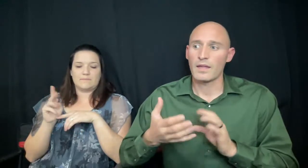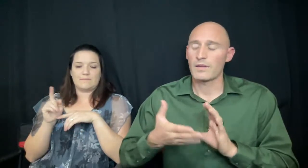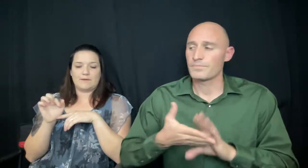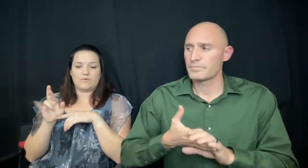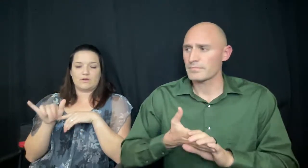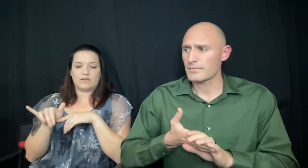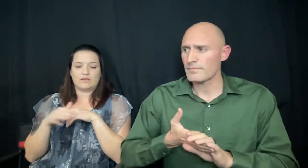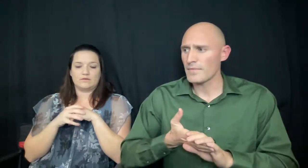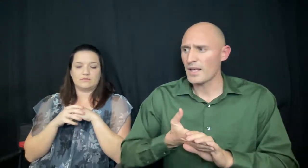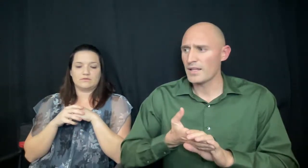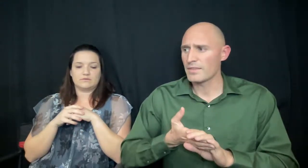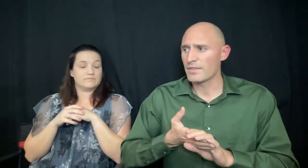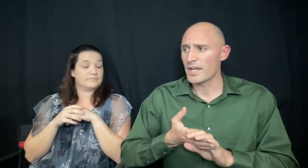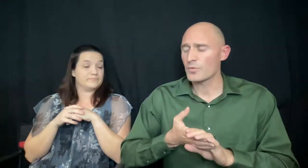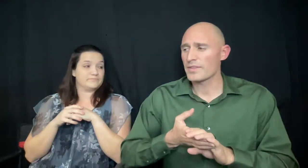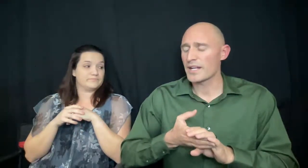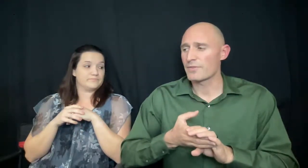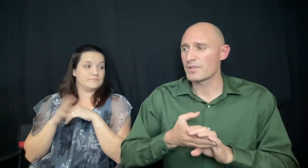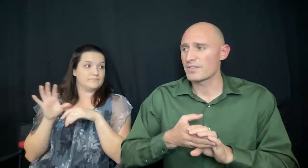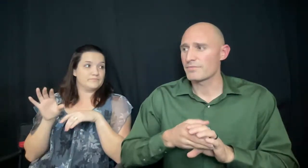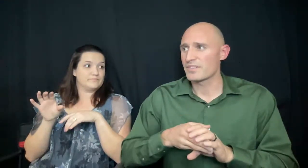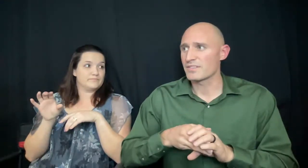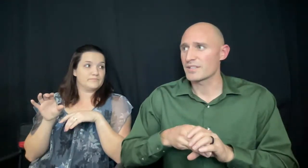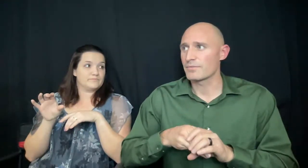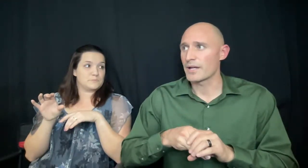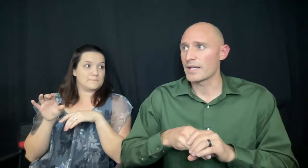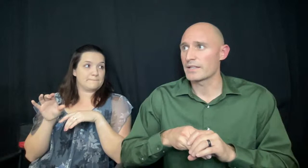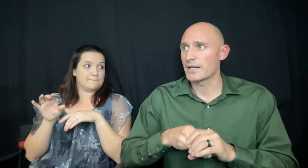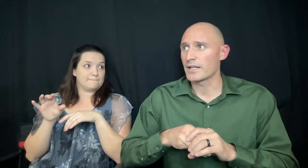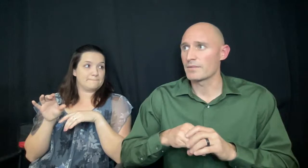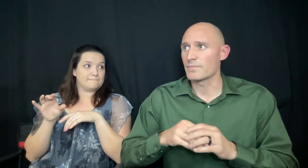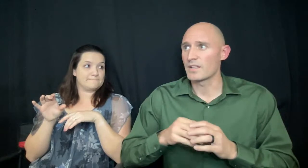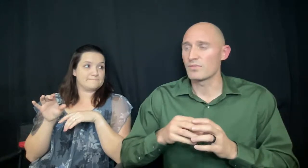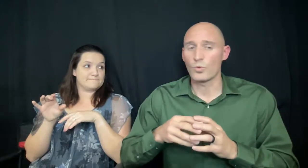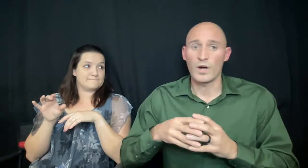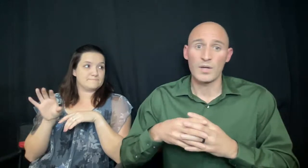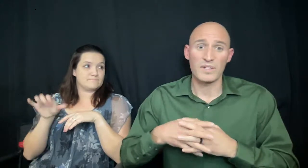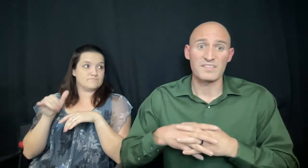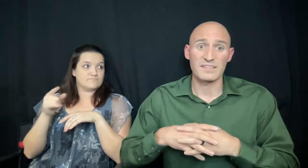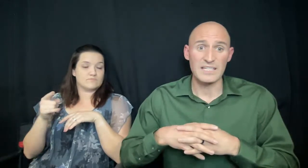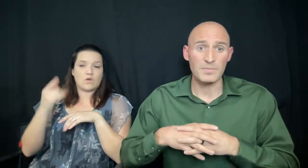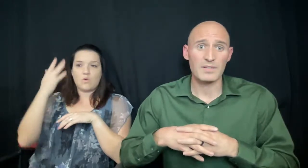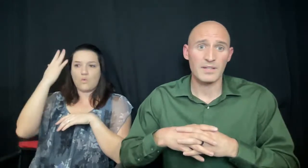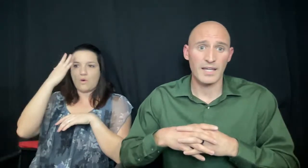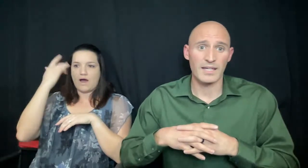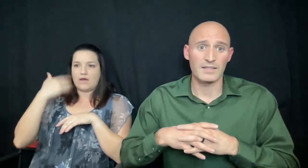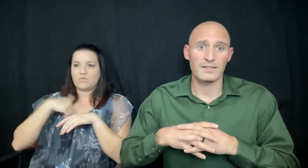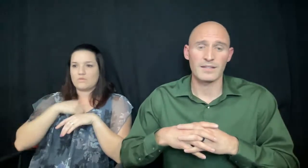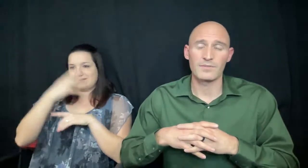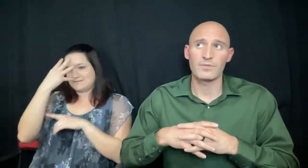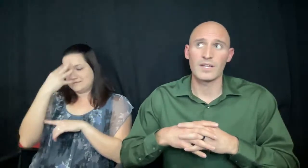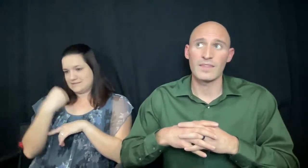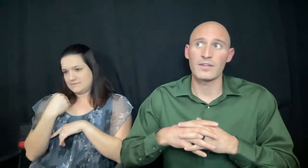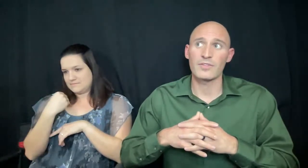Memory. And the other one that I recently read is Why We Sleep. And in there they